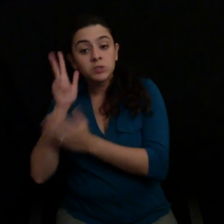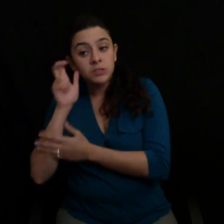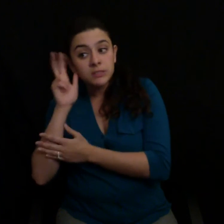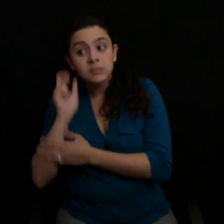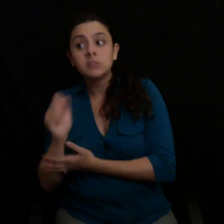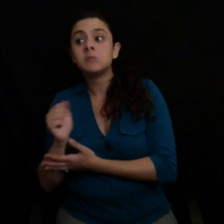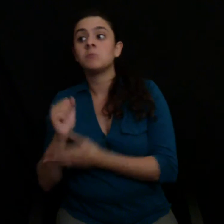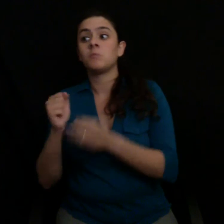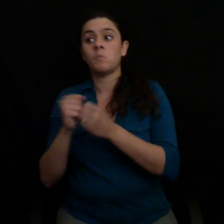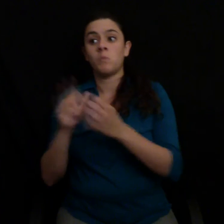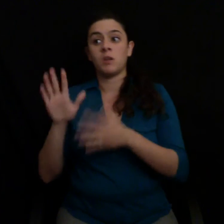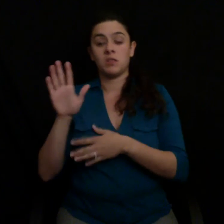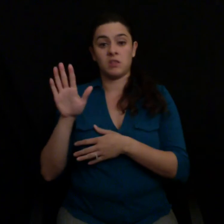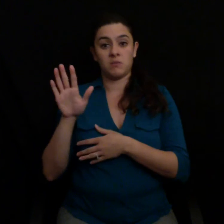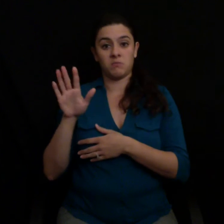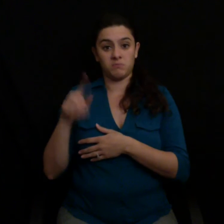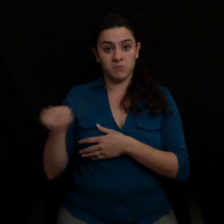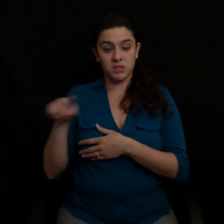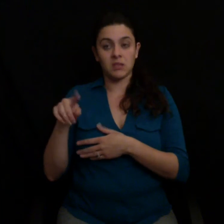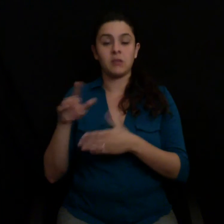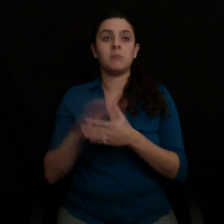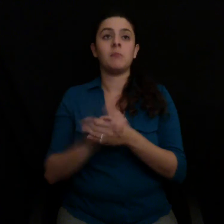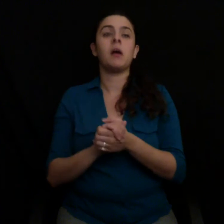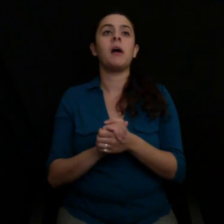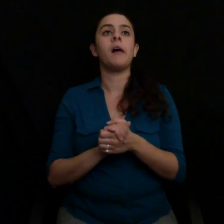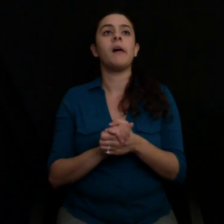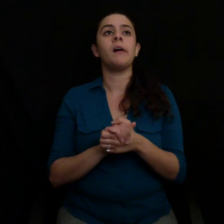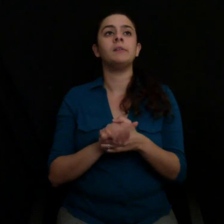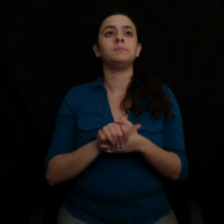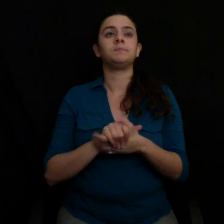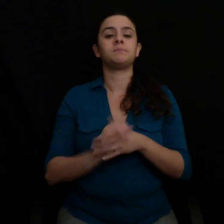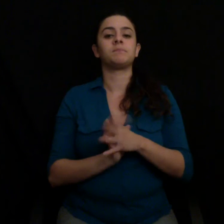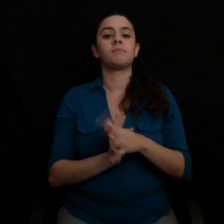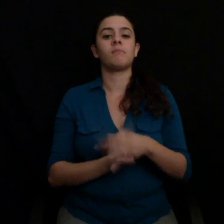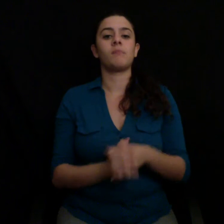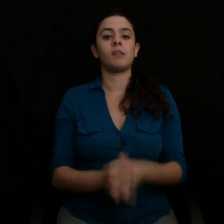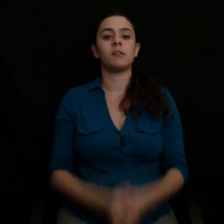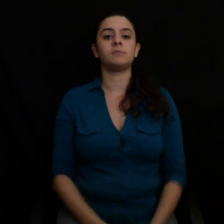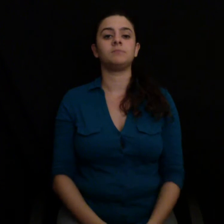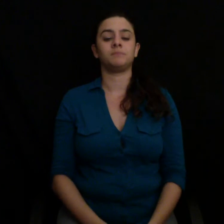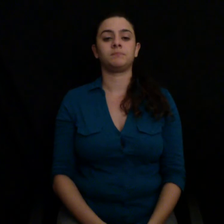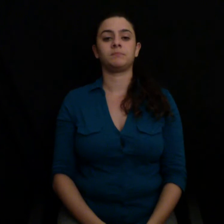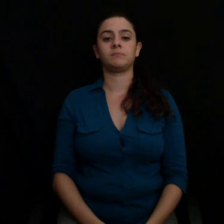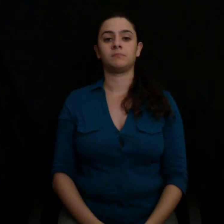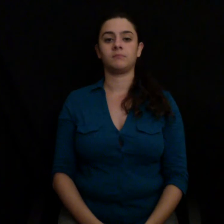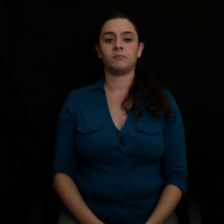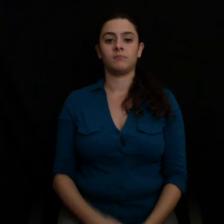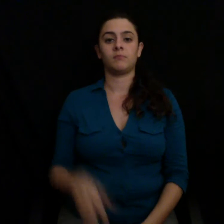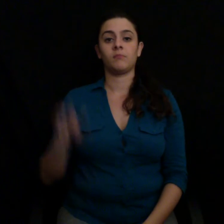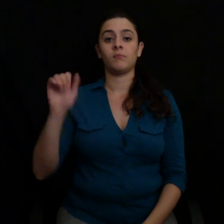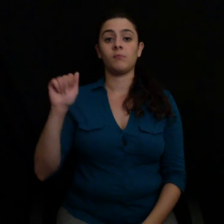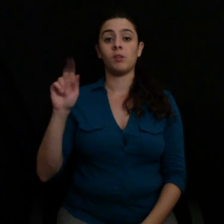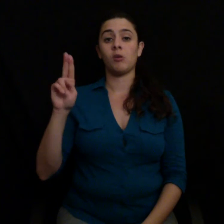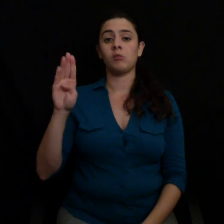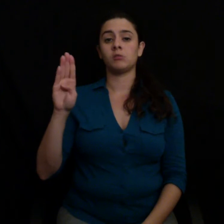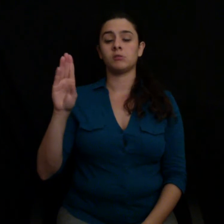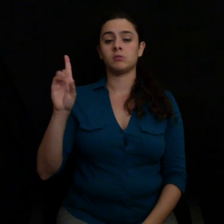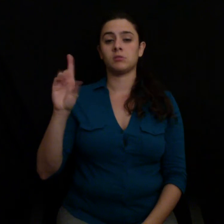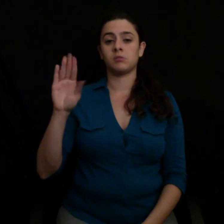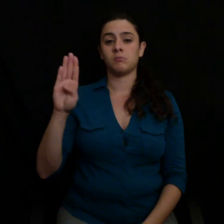impressive Odyssey, as read by Ian McKellen. Yeah, that's right. Audible has really neat narrations and versions of so